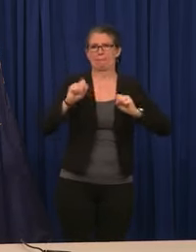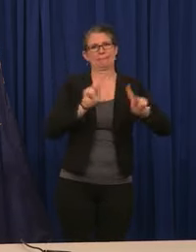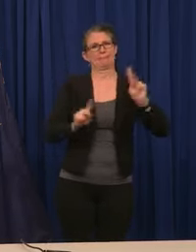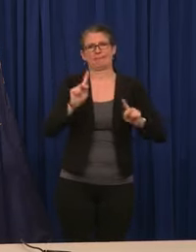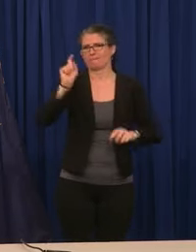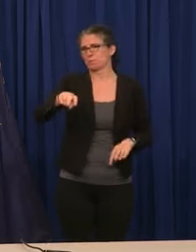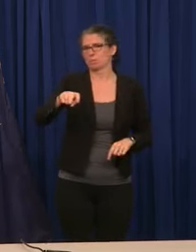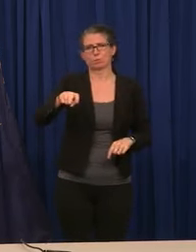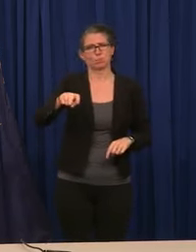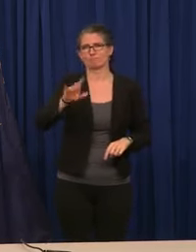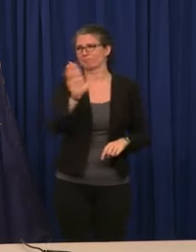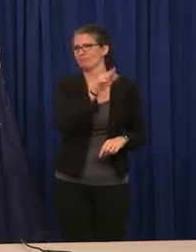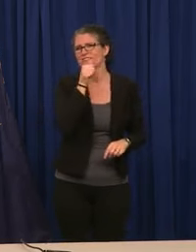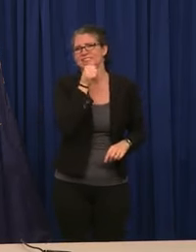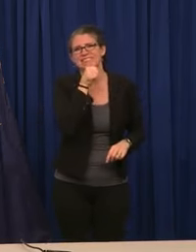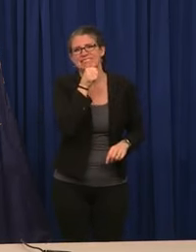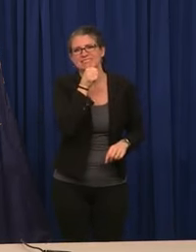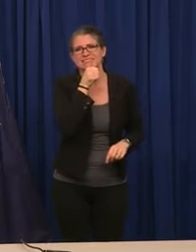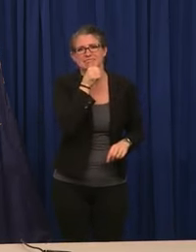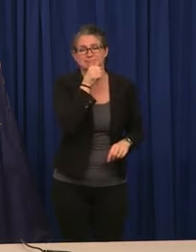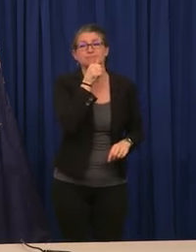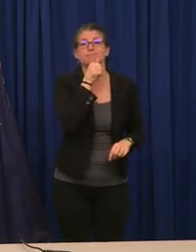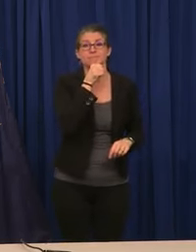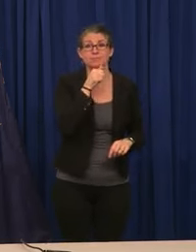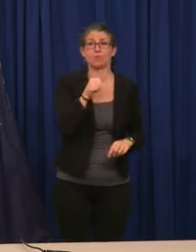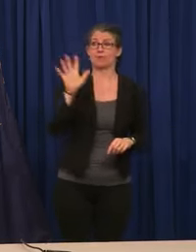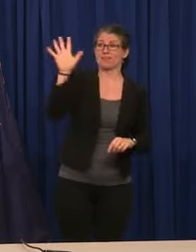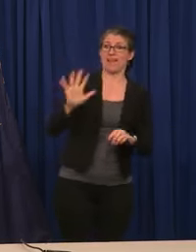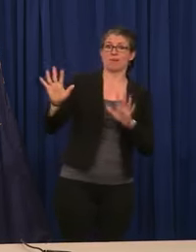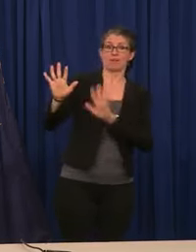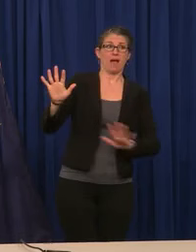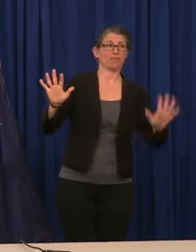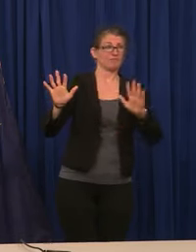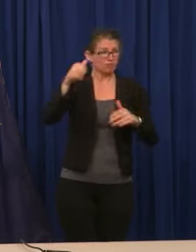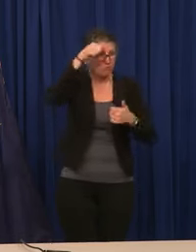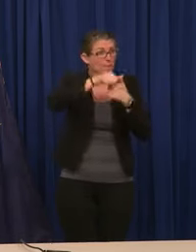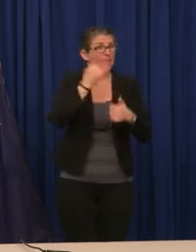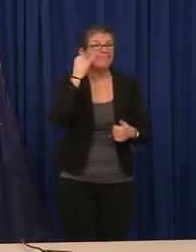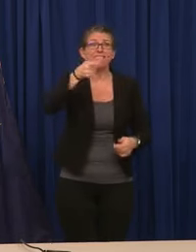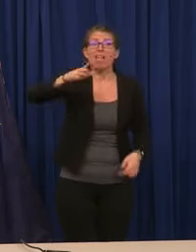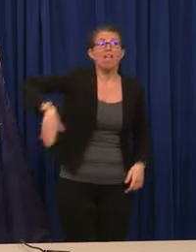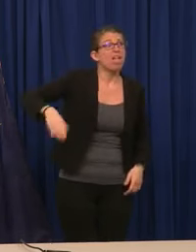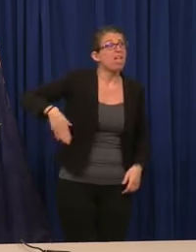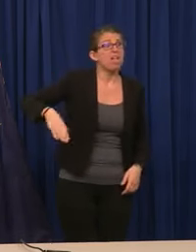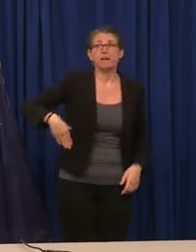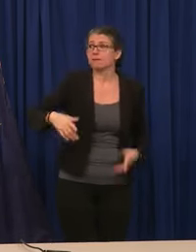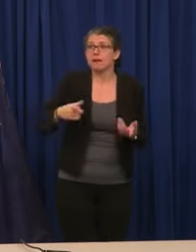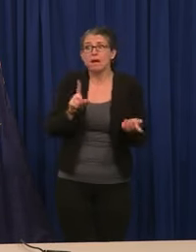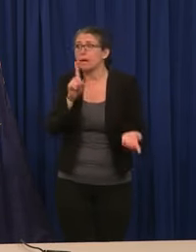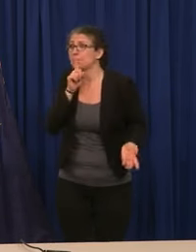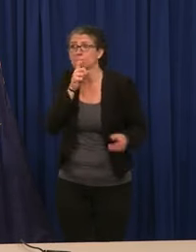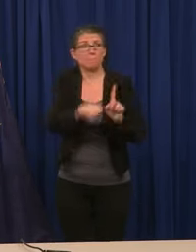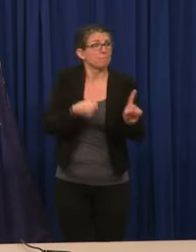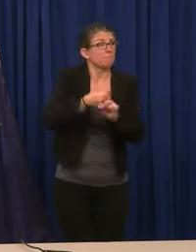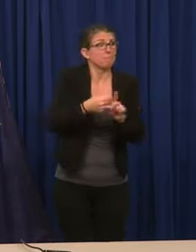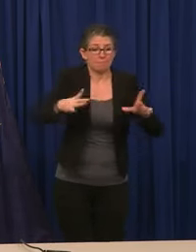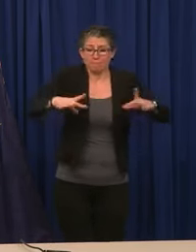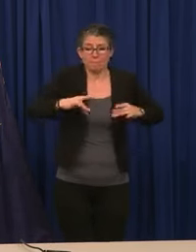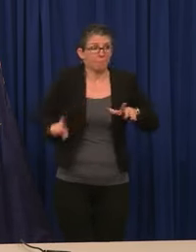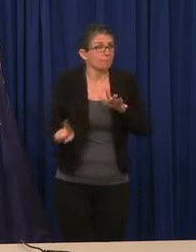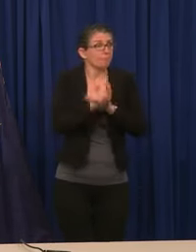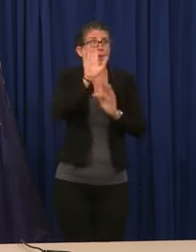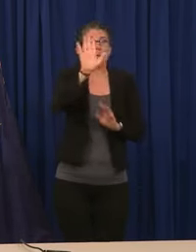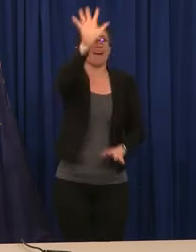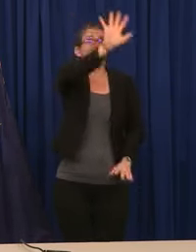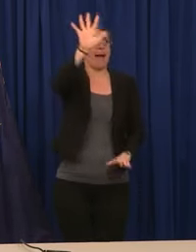of the county should not determine how people continue to take social distancing, physical distancing, and other preparations. I'm